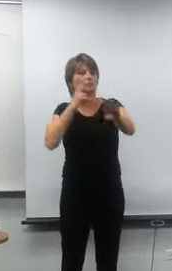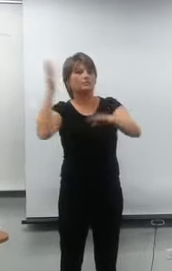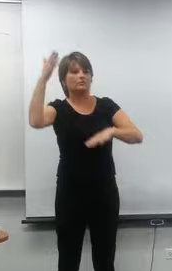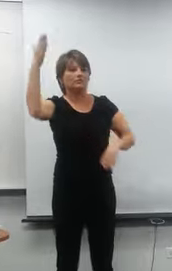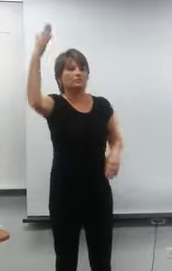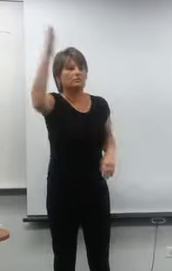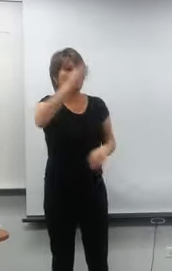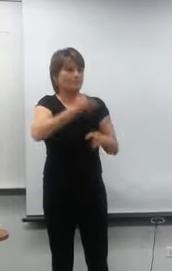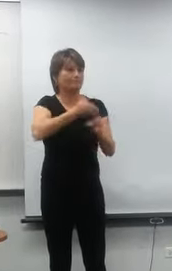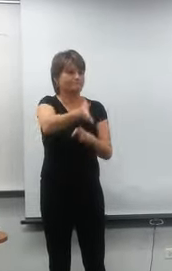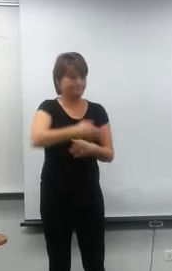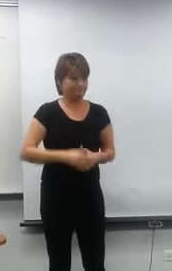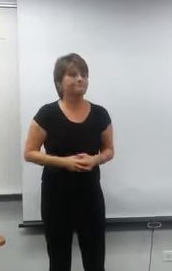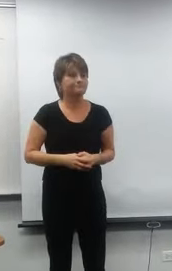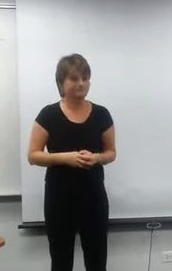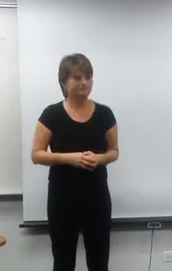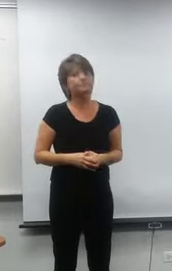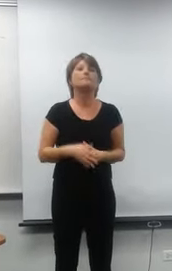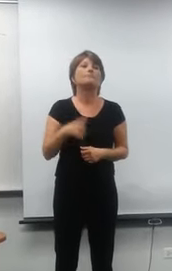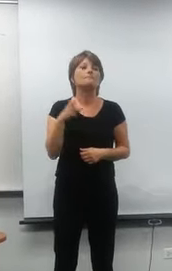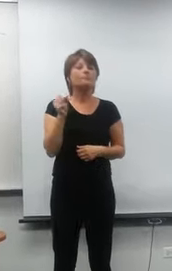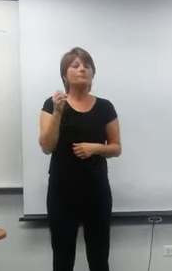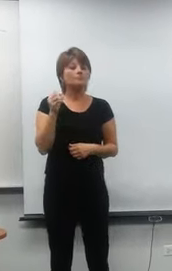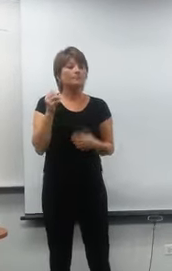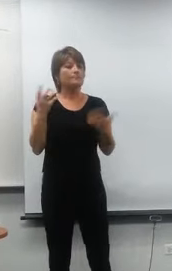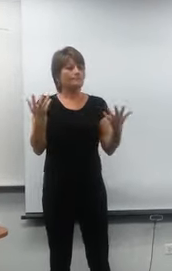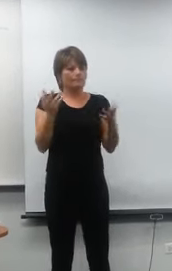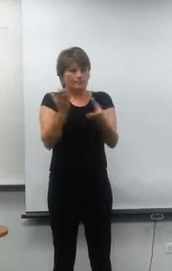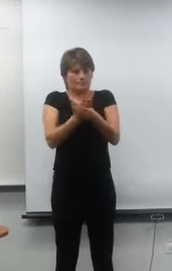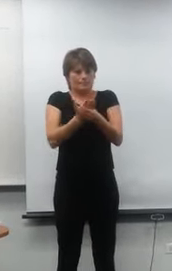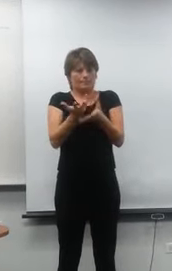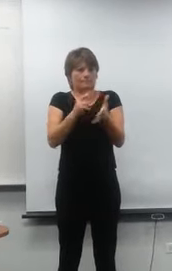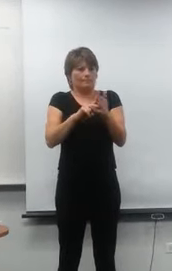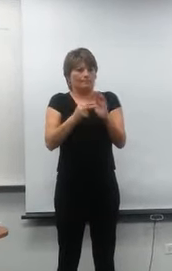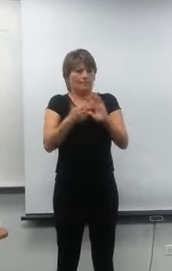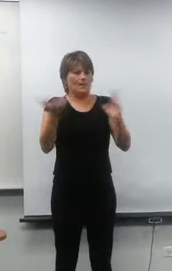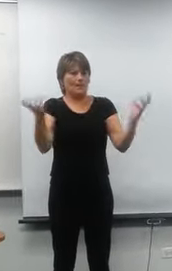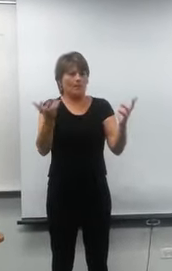after you graduate, you will use these portfolios for the rest of your career. So these are very important.